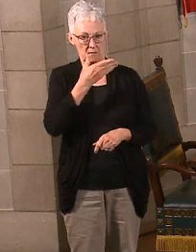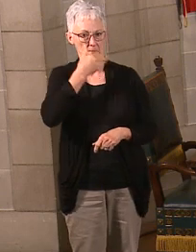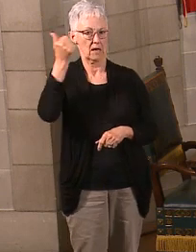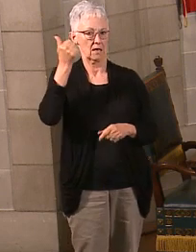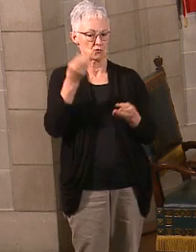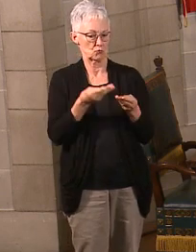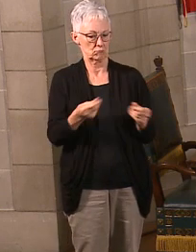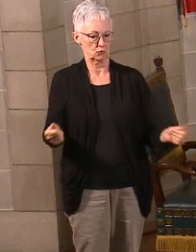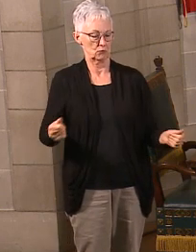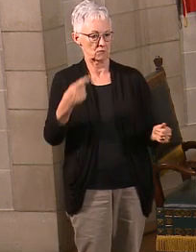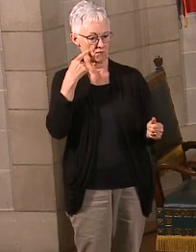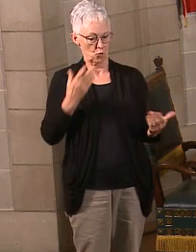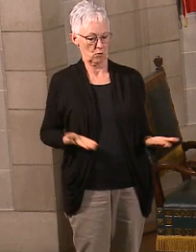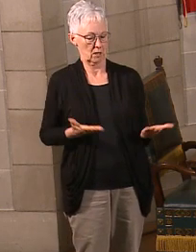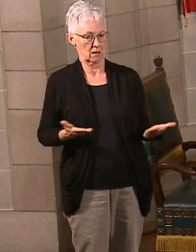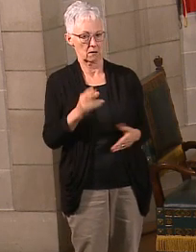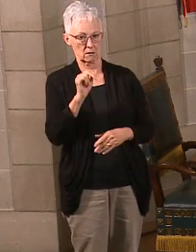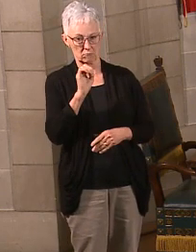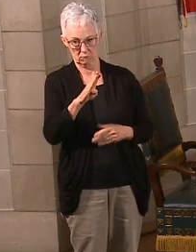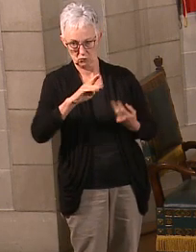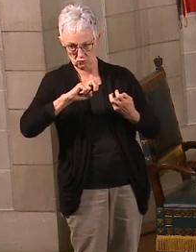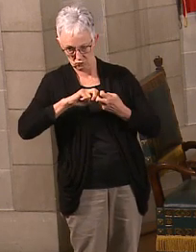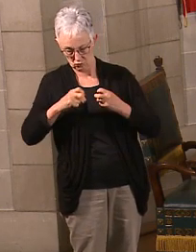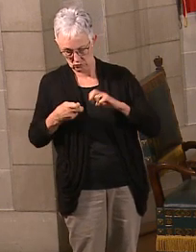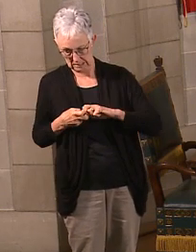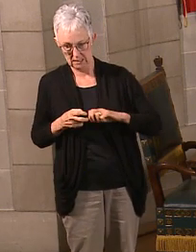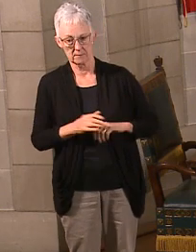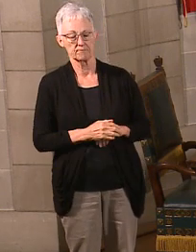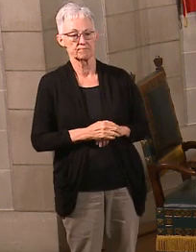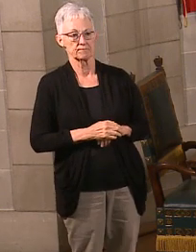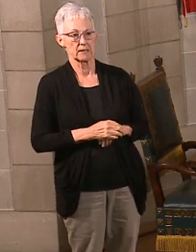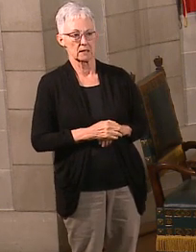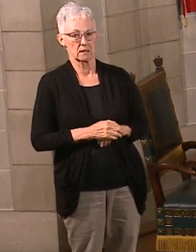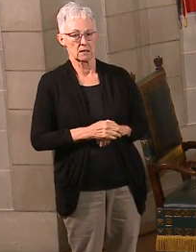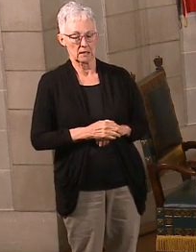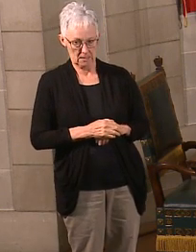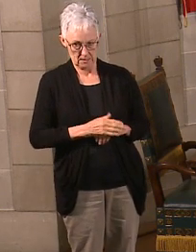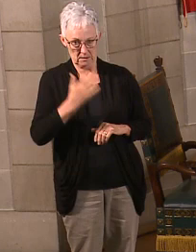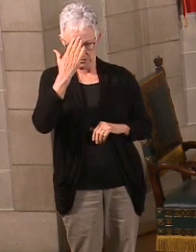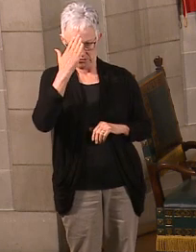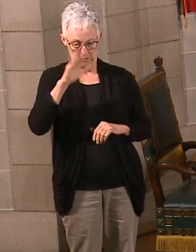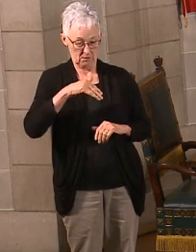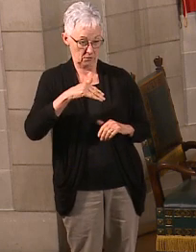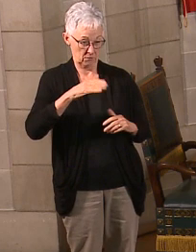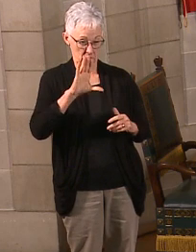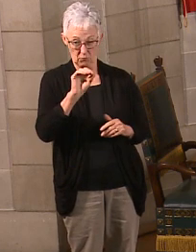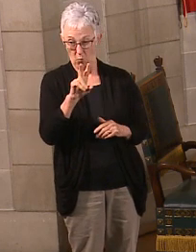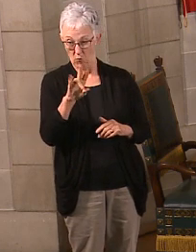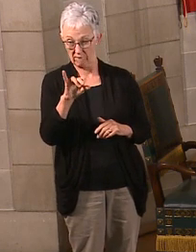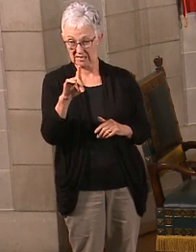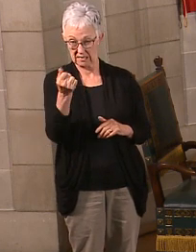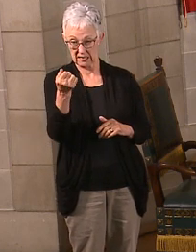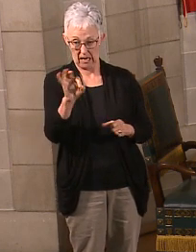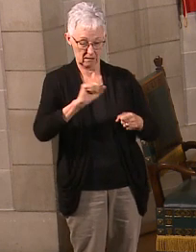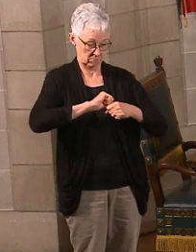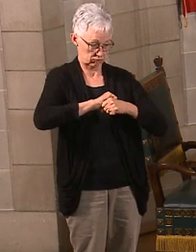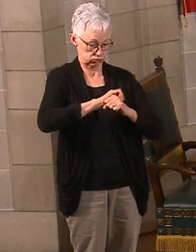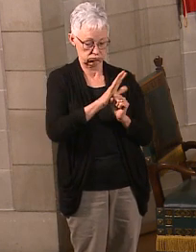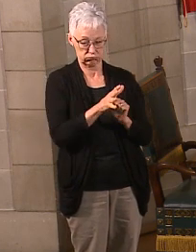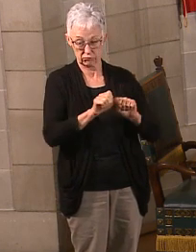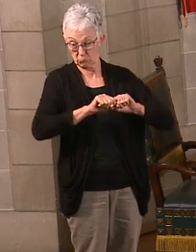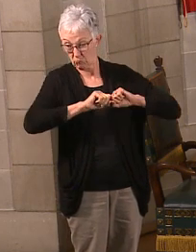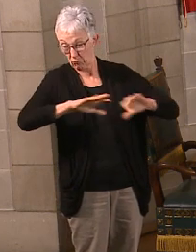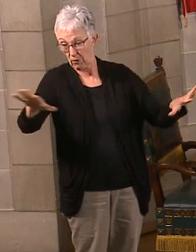Nebraska. Despite the pandemic and the 24/7 focus on keeping people safe from COVID-19, our day-to-day work